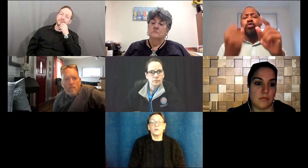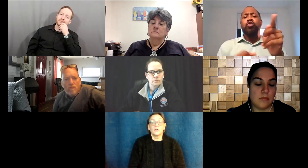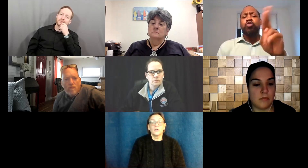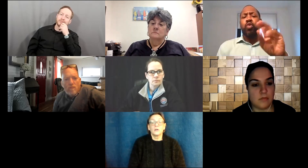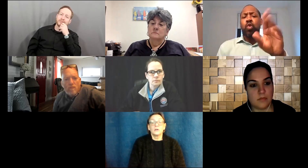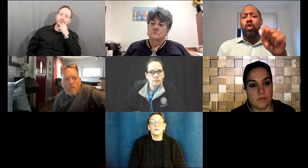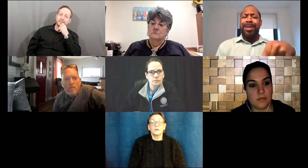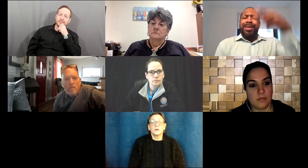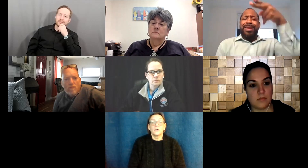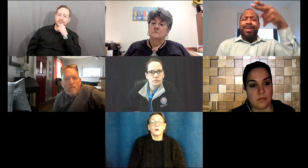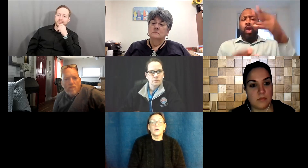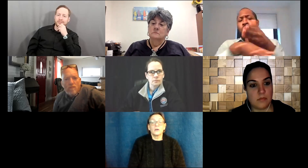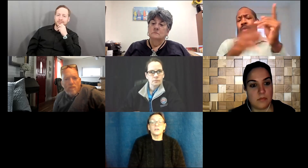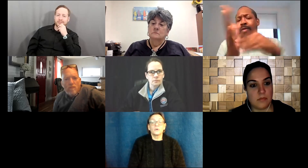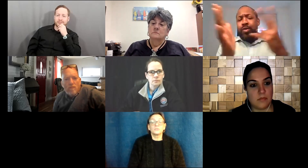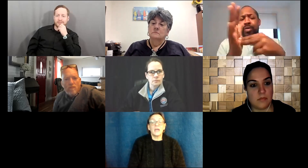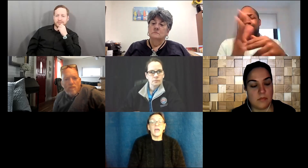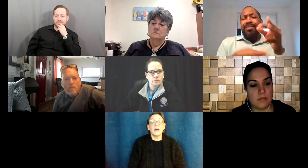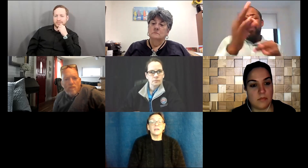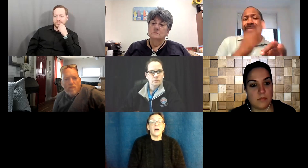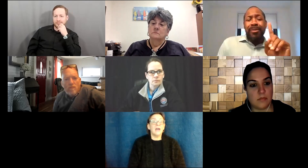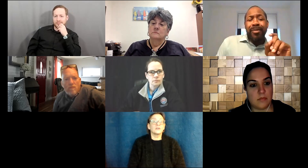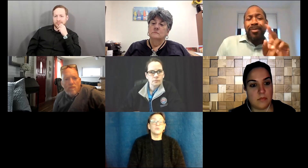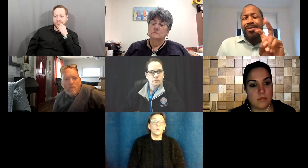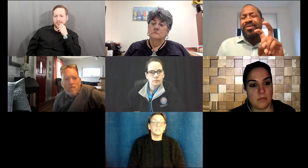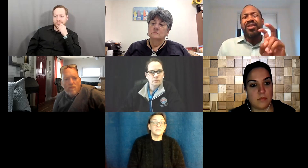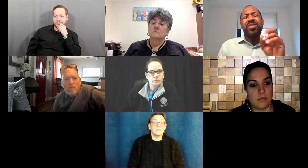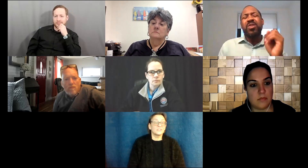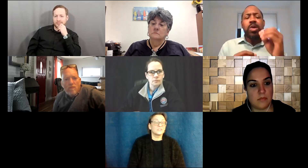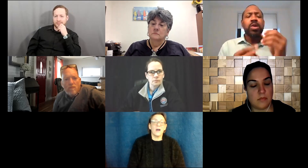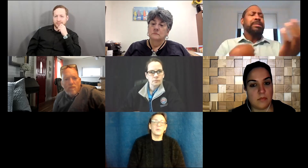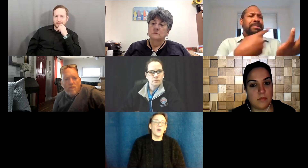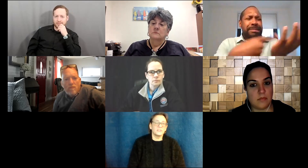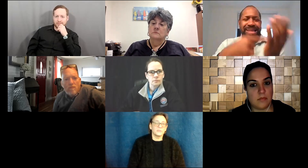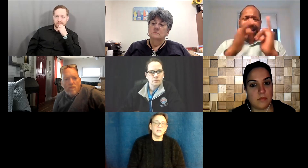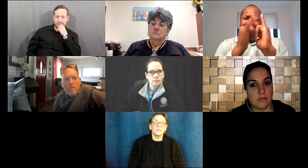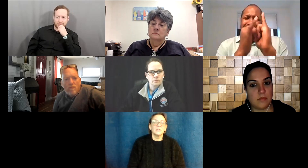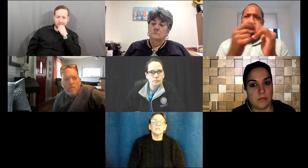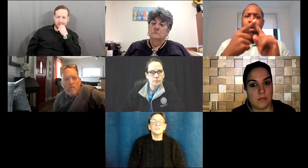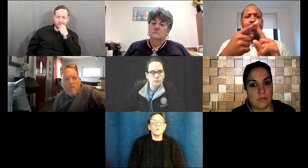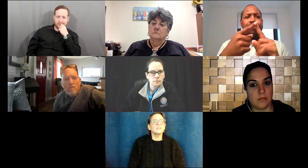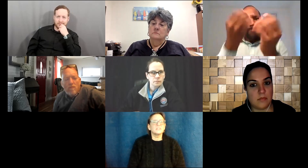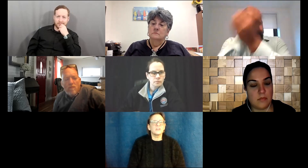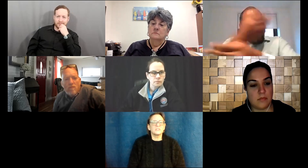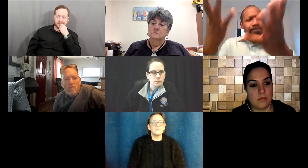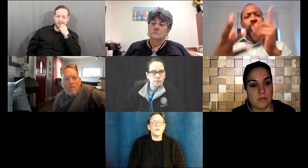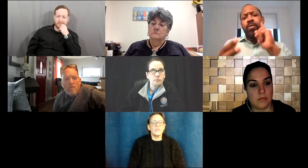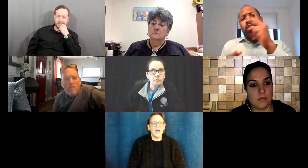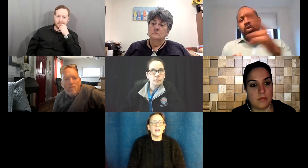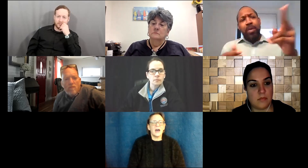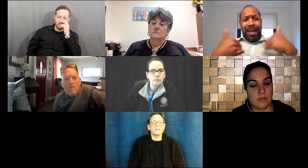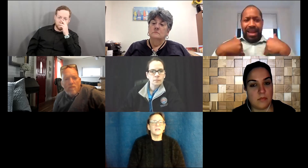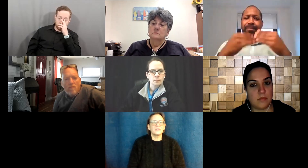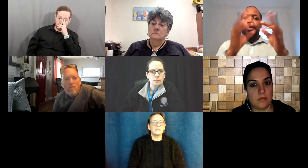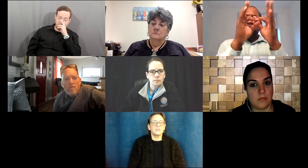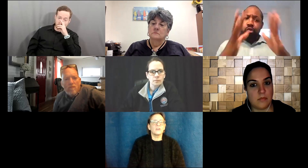people, you know, so we had higher doses than just a couple hundred. So we're in discussions about that,